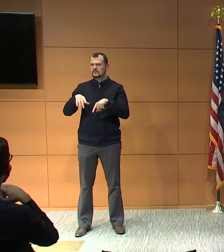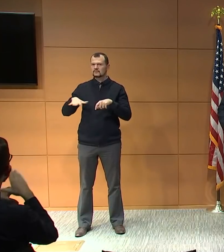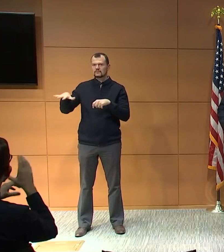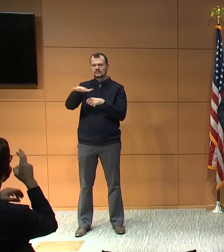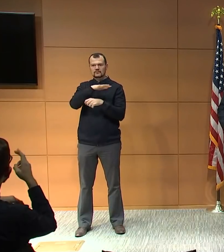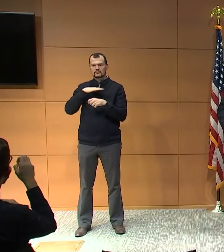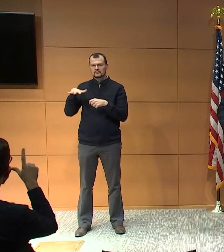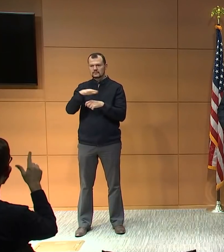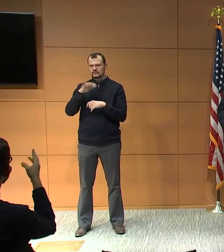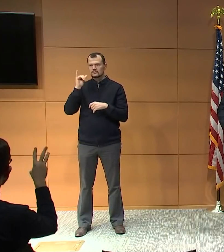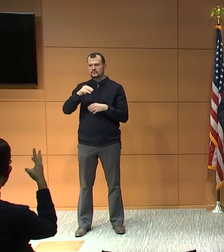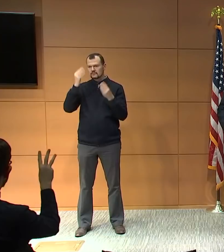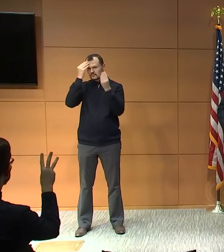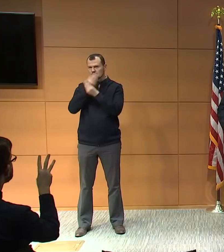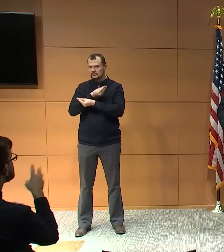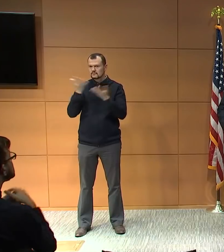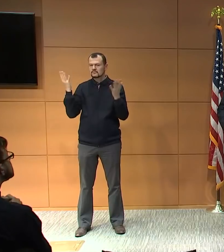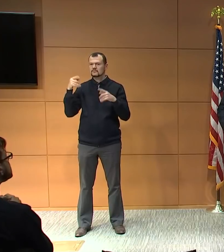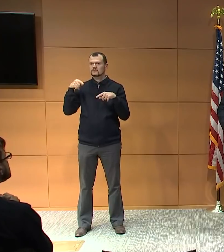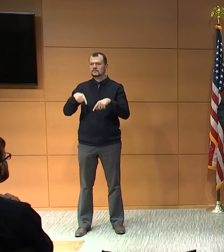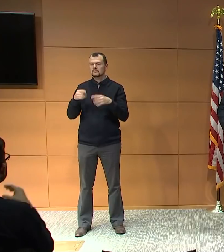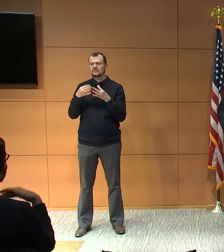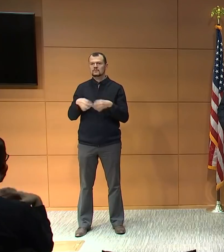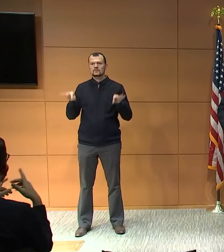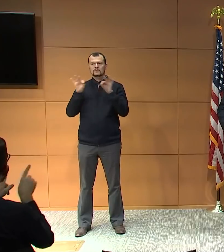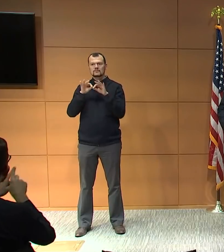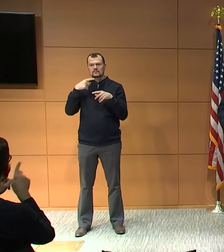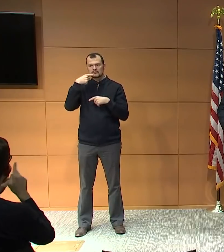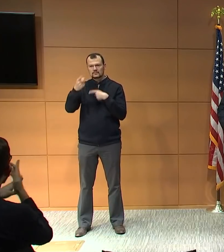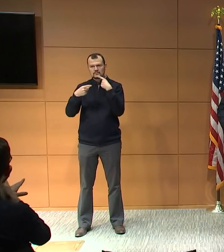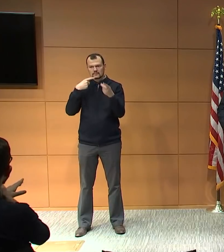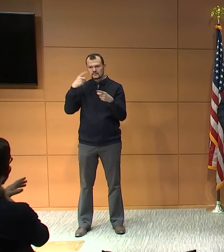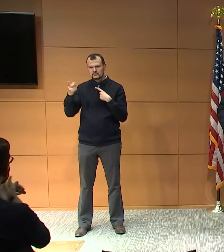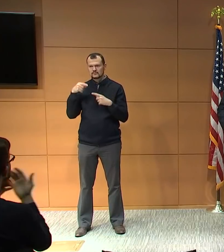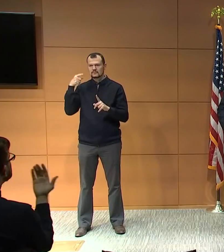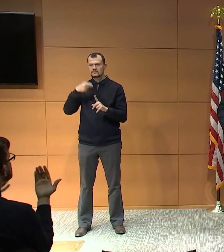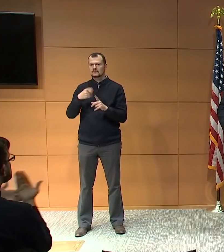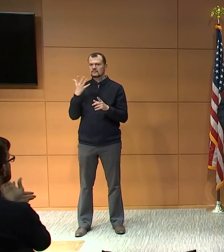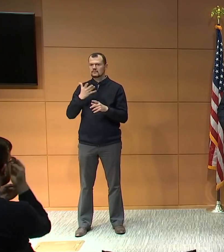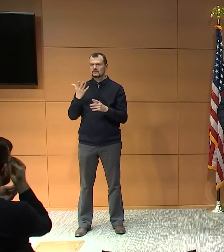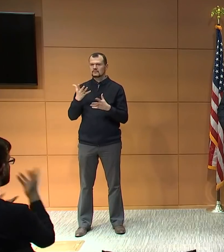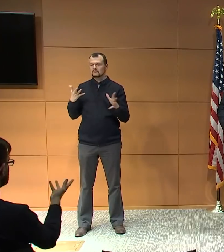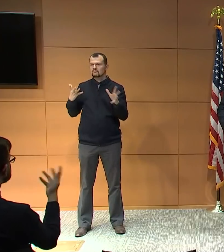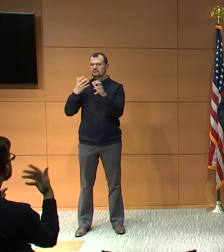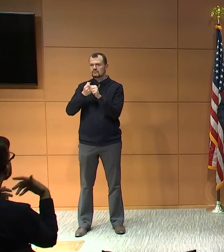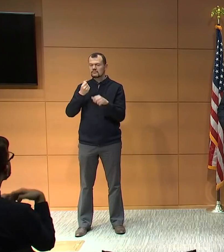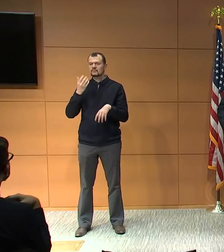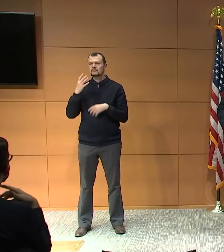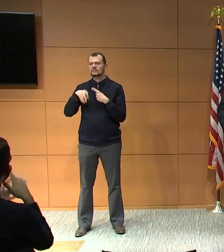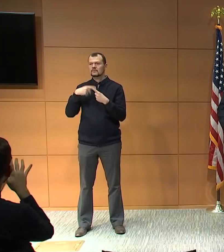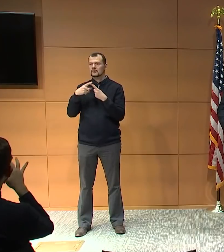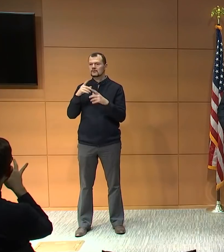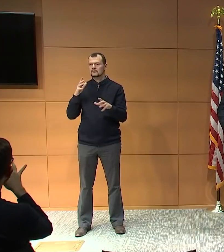16. Also, for updated news and information, please visit the County